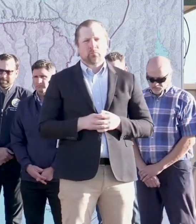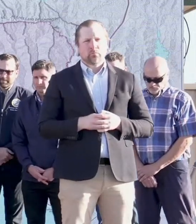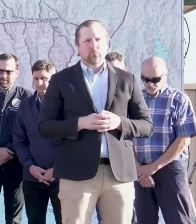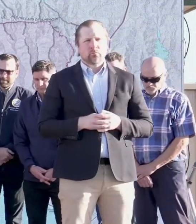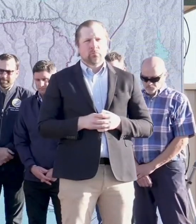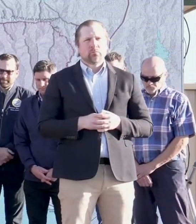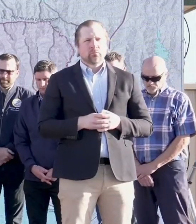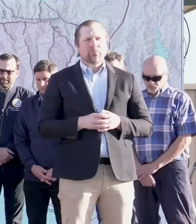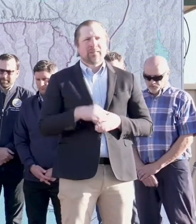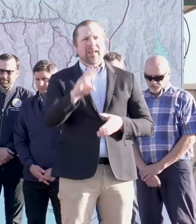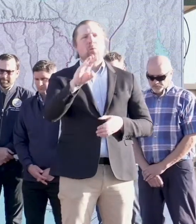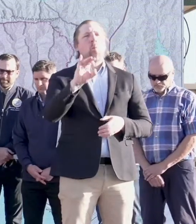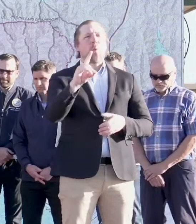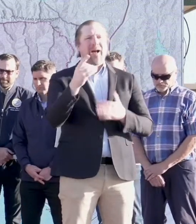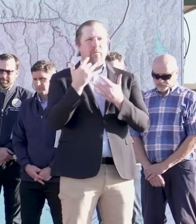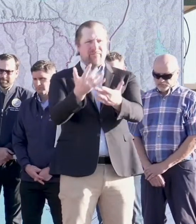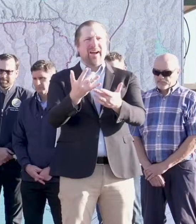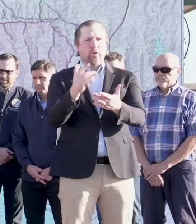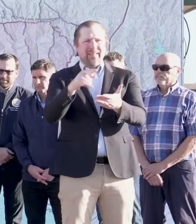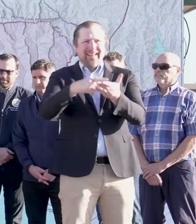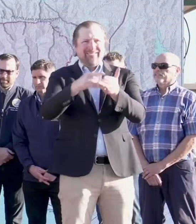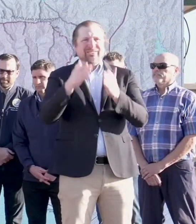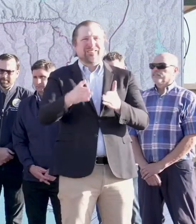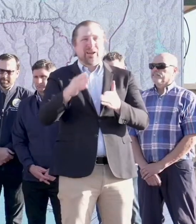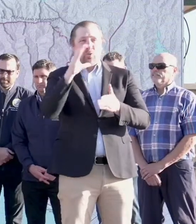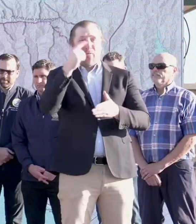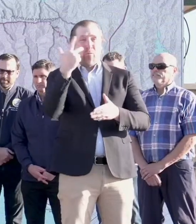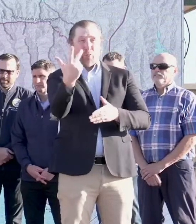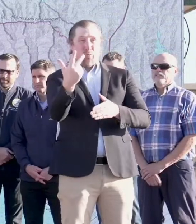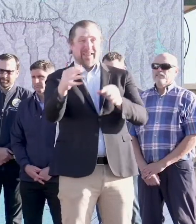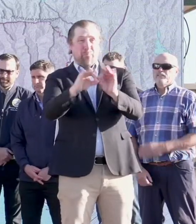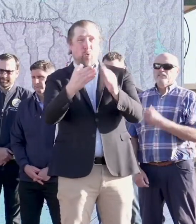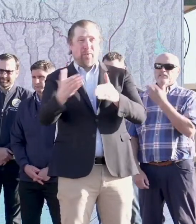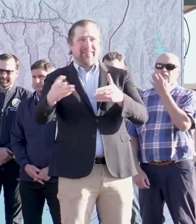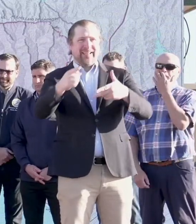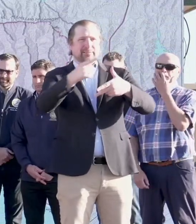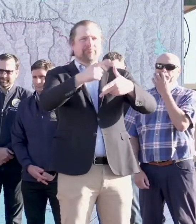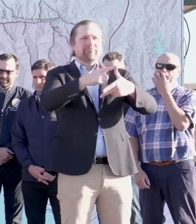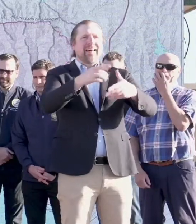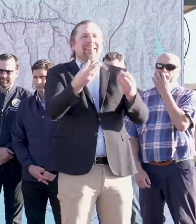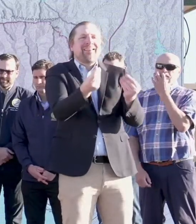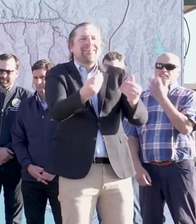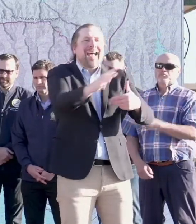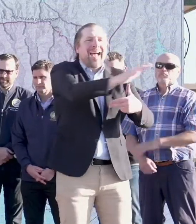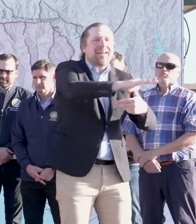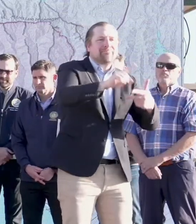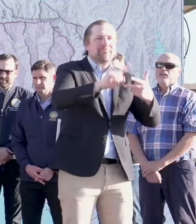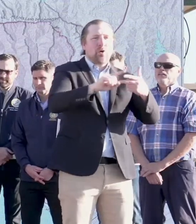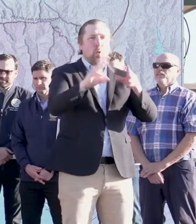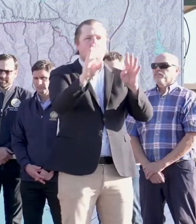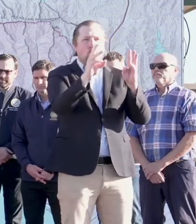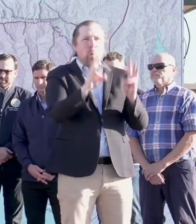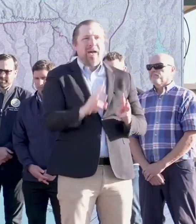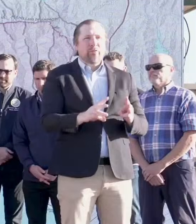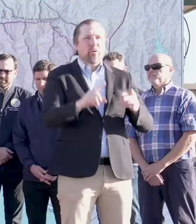In a wildfire, investigators look at three main components: topography, weather, and